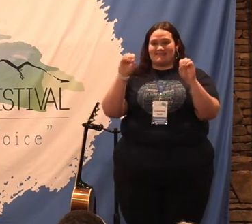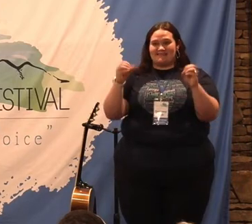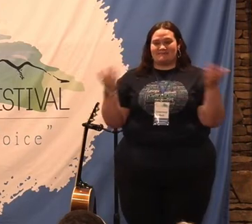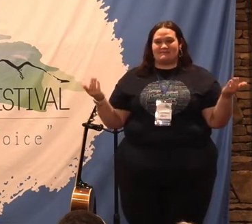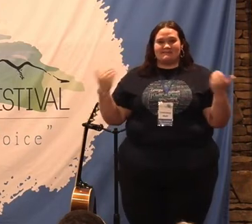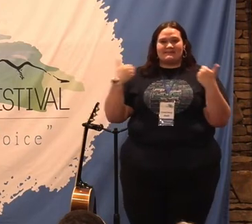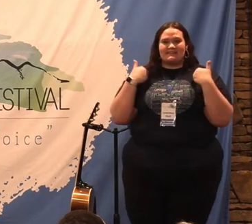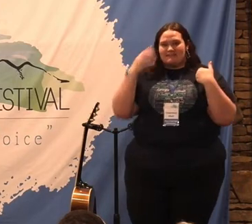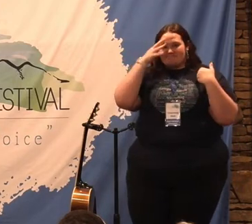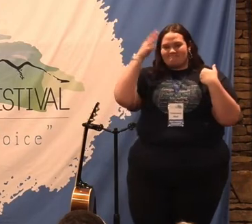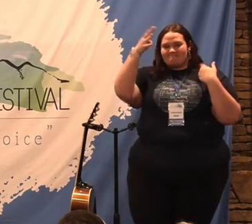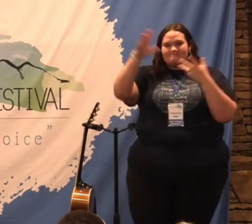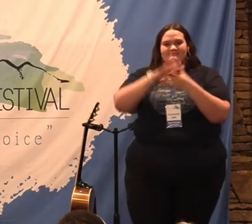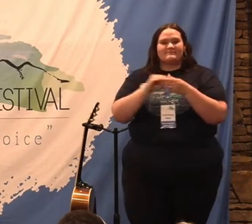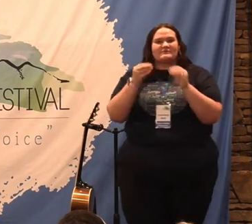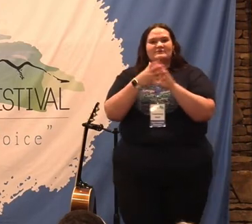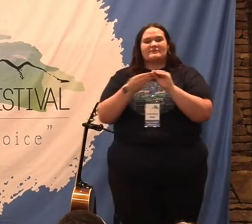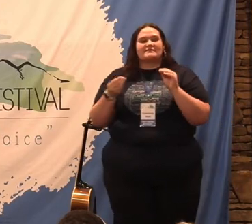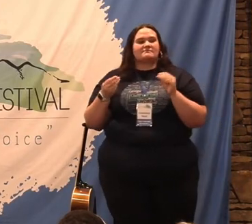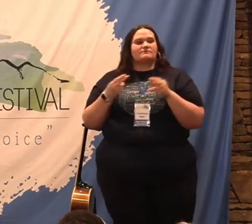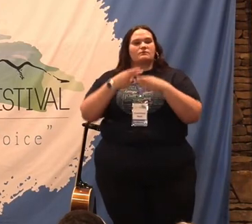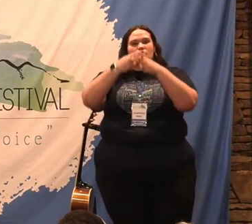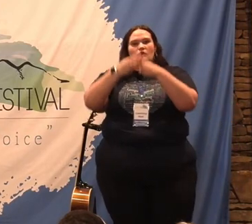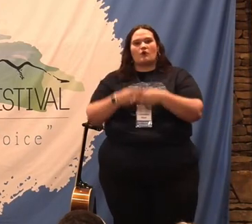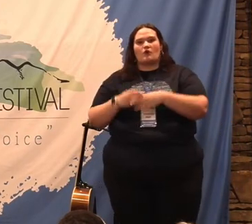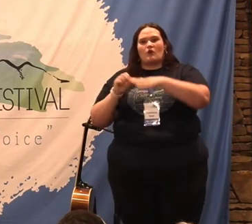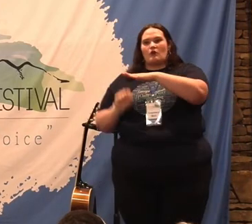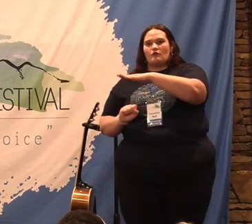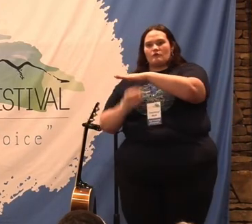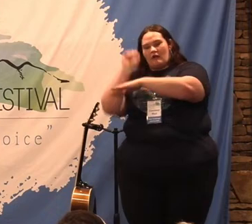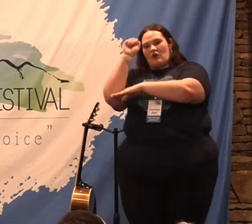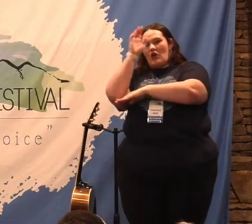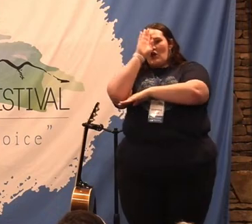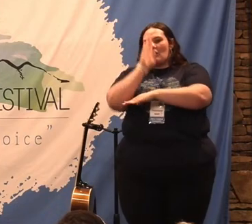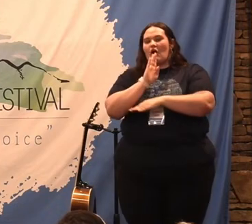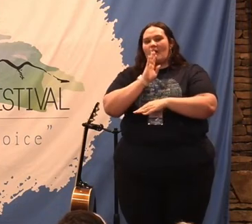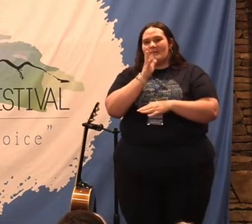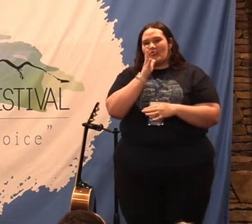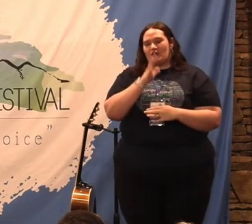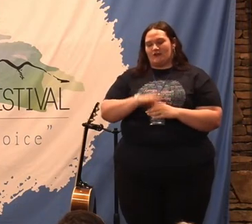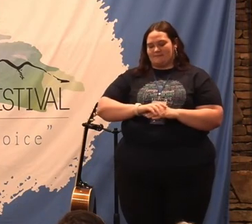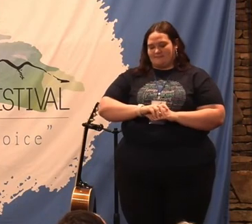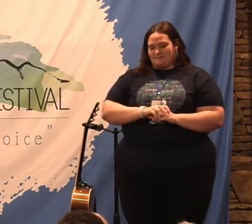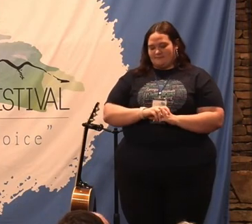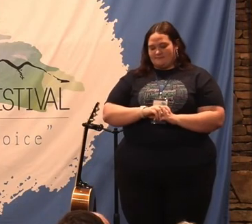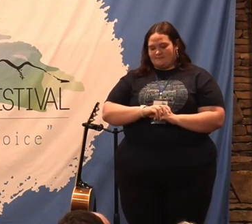those fairy tales. It's called Groundhog Godmother.